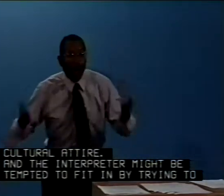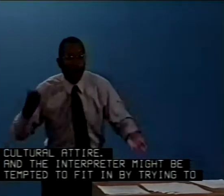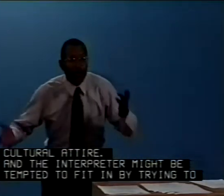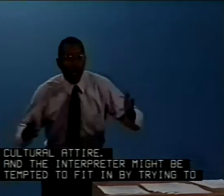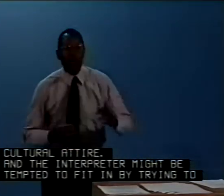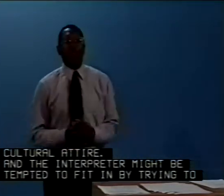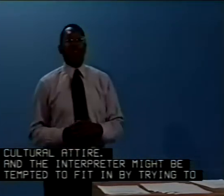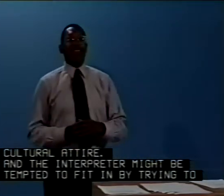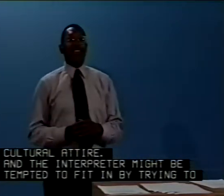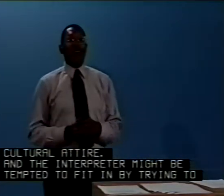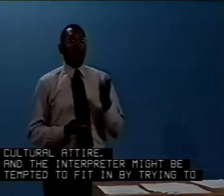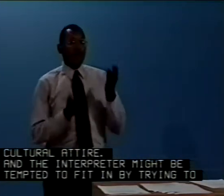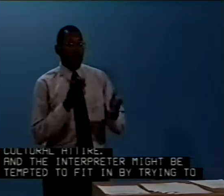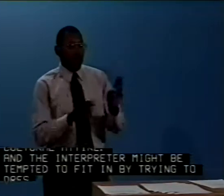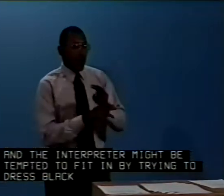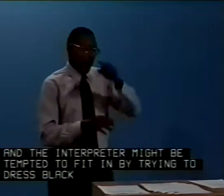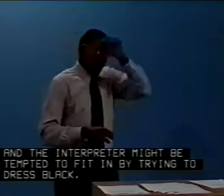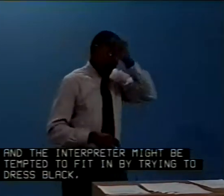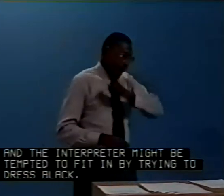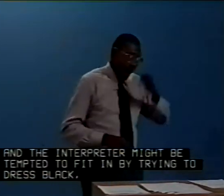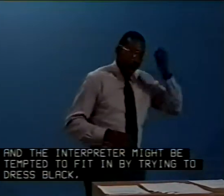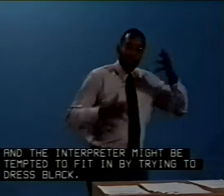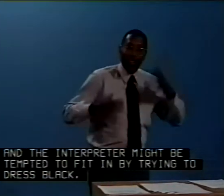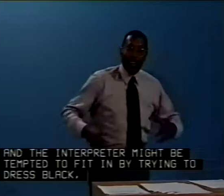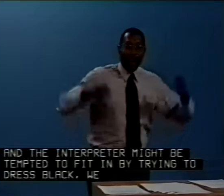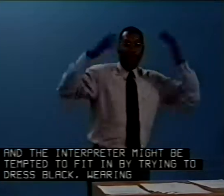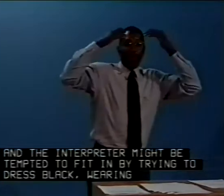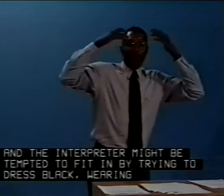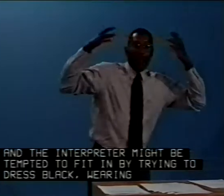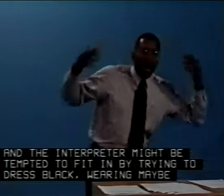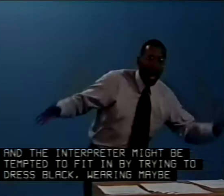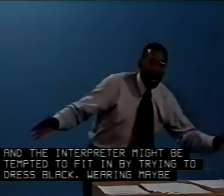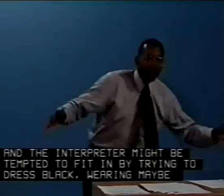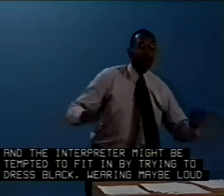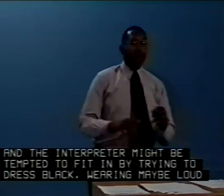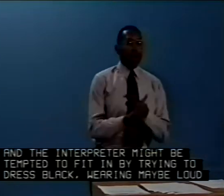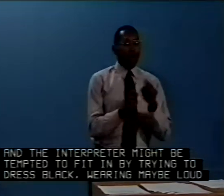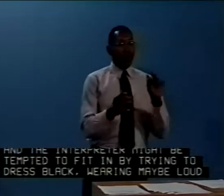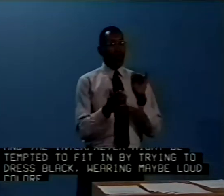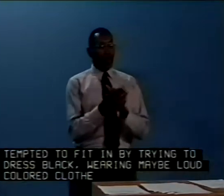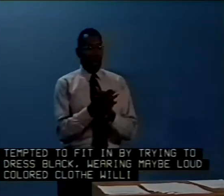wearing maybe loud colored clothing, or an African costume or outfit.